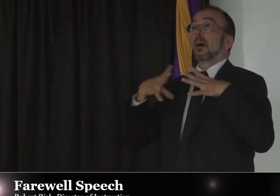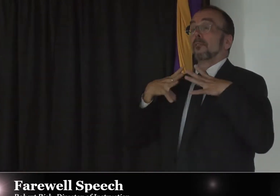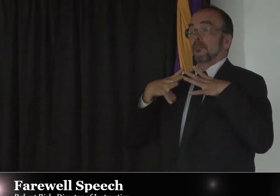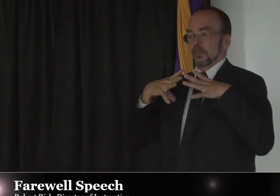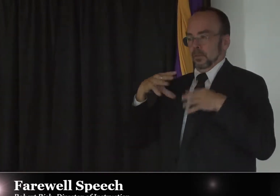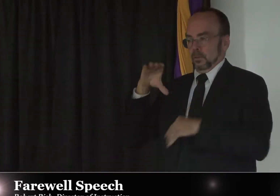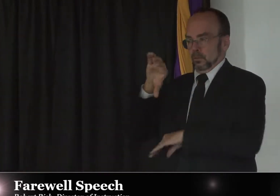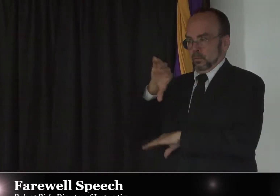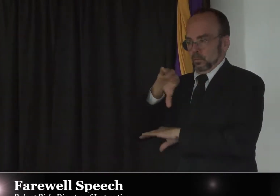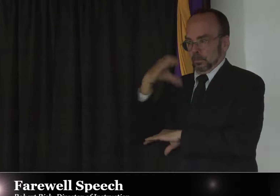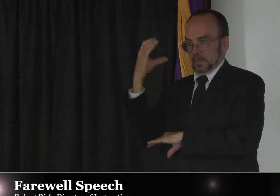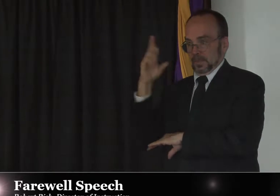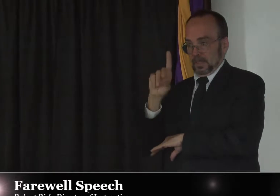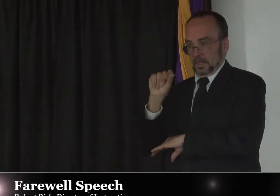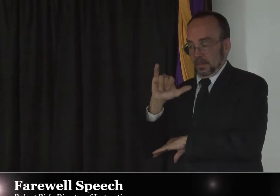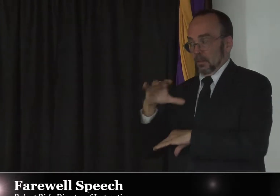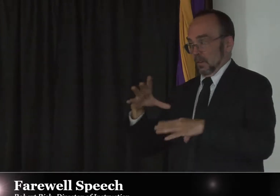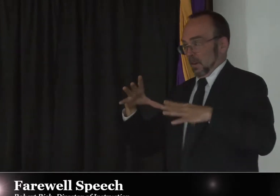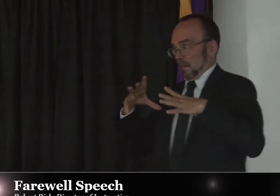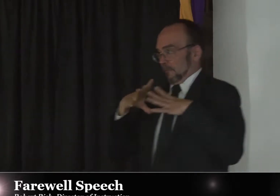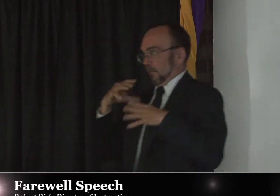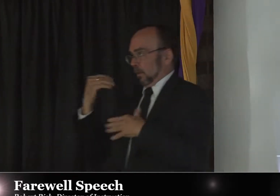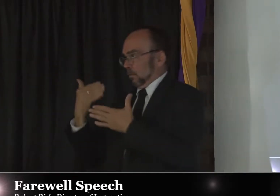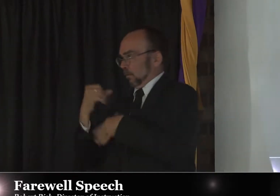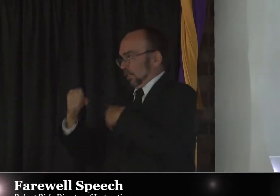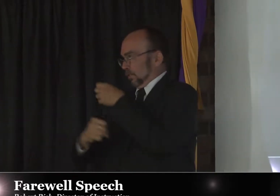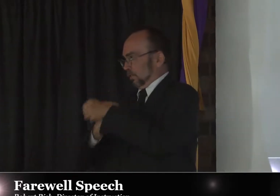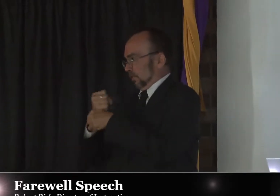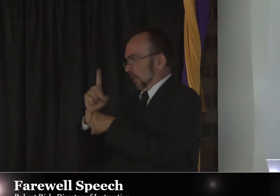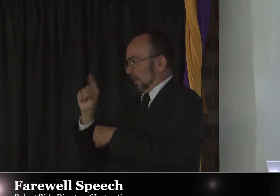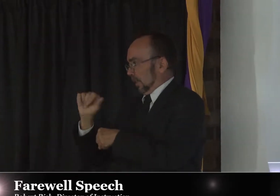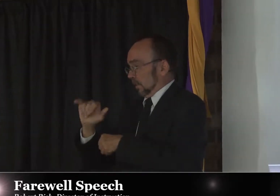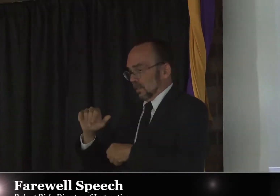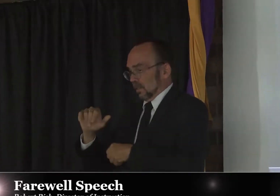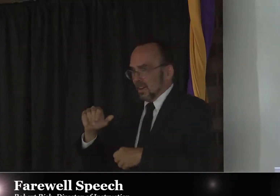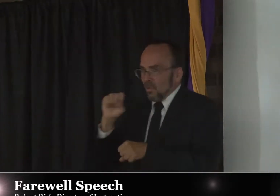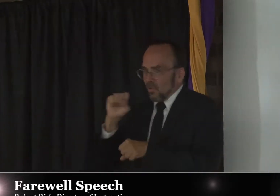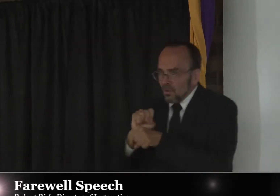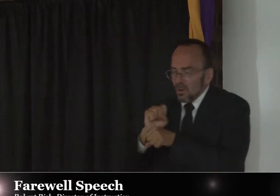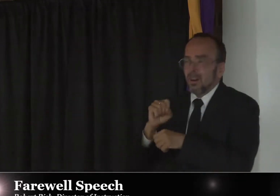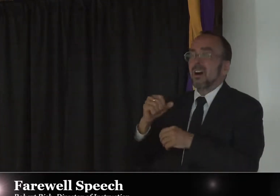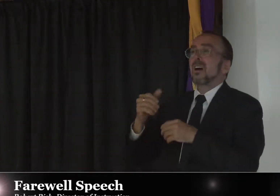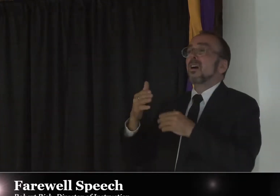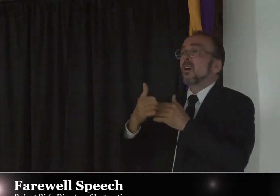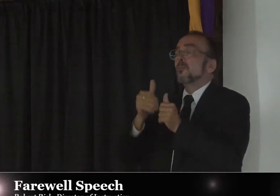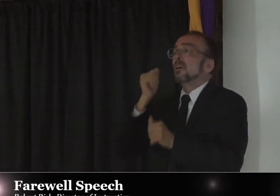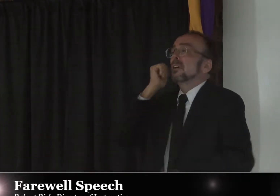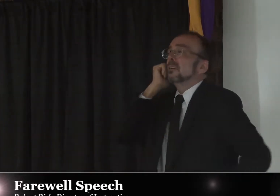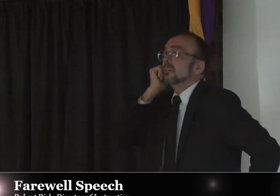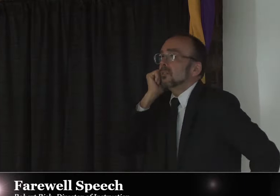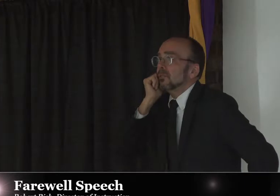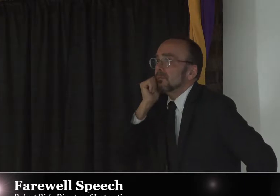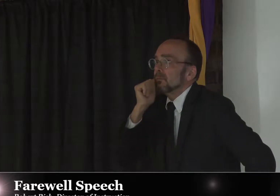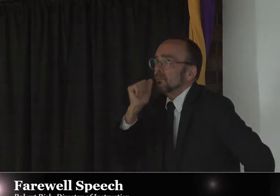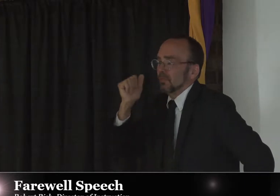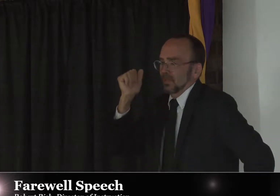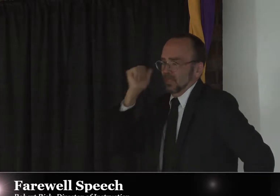work, only break was Christmas Day, New Year's Day. I worked almost